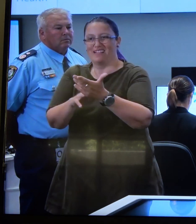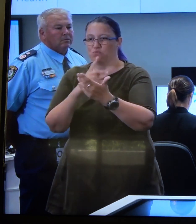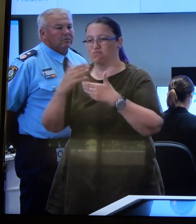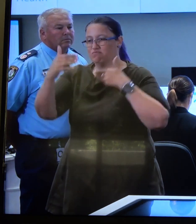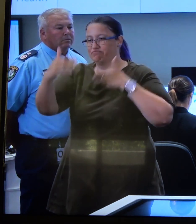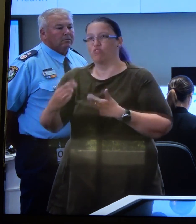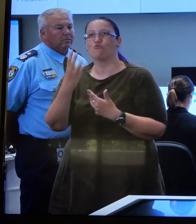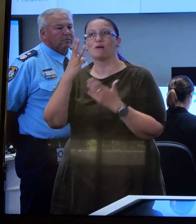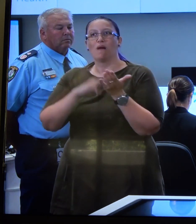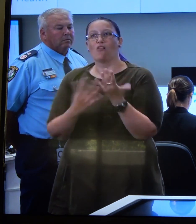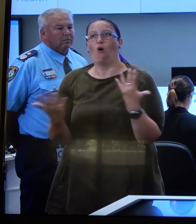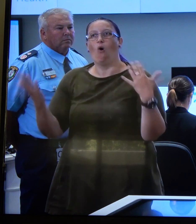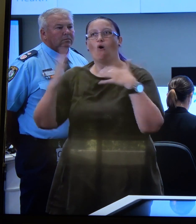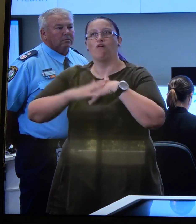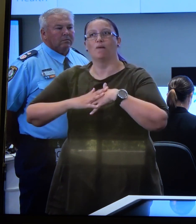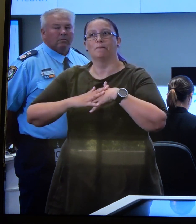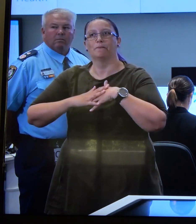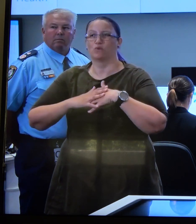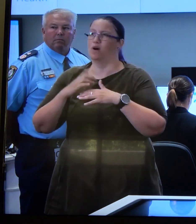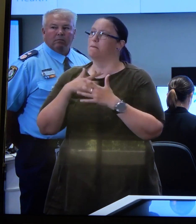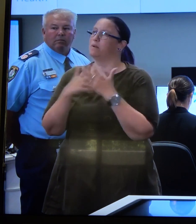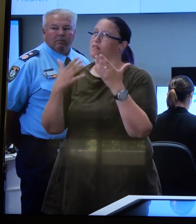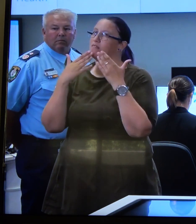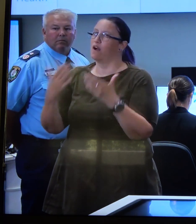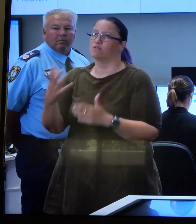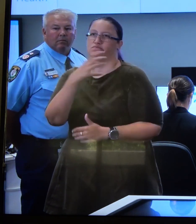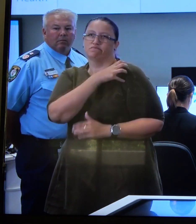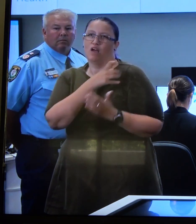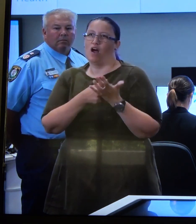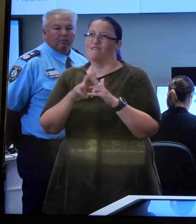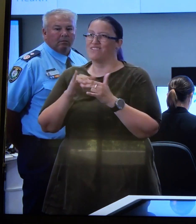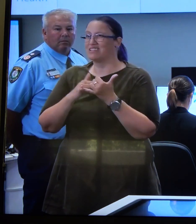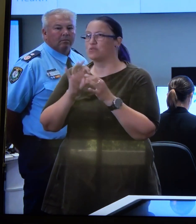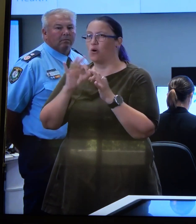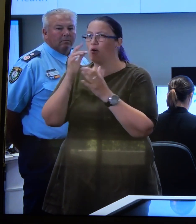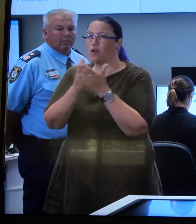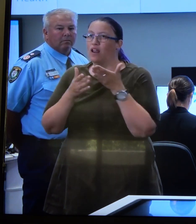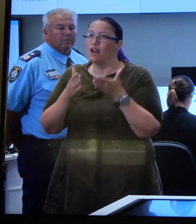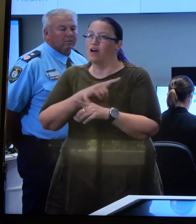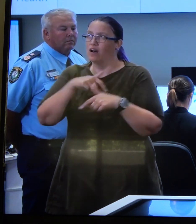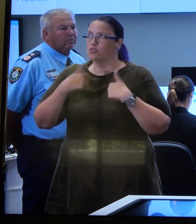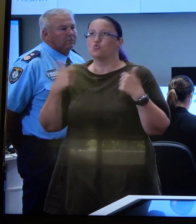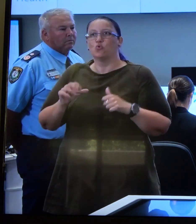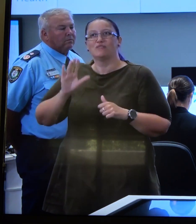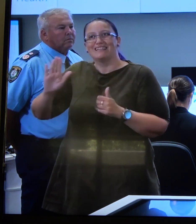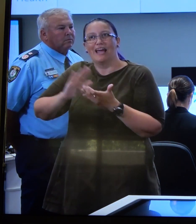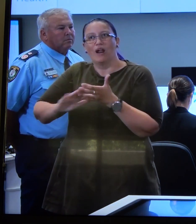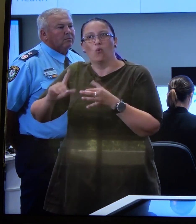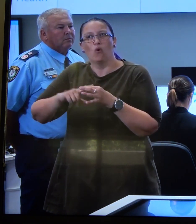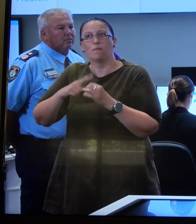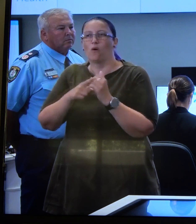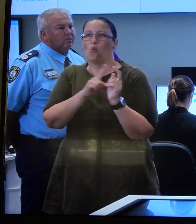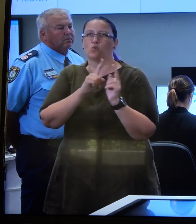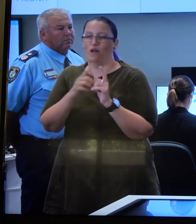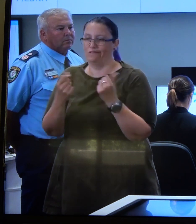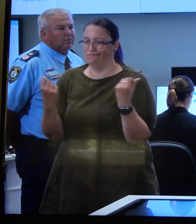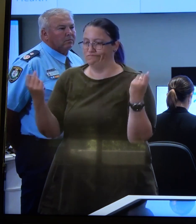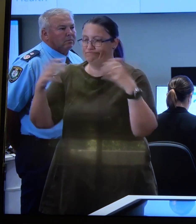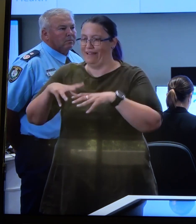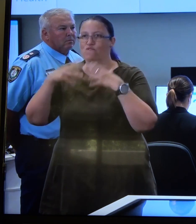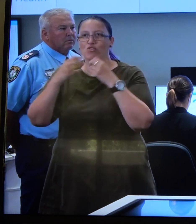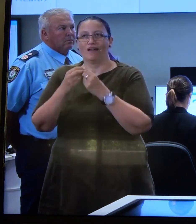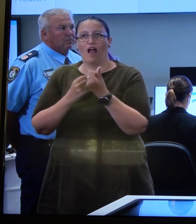been instrumental in helping with the integration. We've relied on his logistical expertise to help us do that, and we already have a plan in place, because we